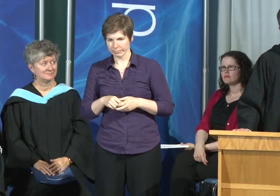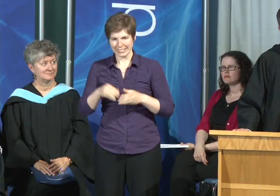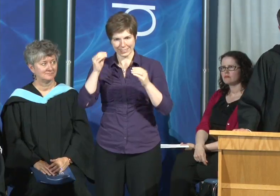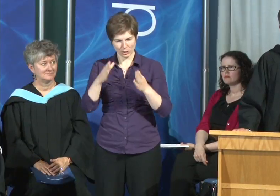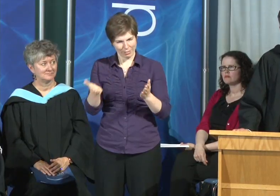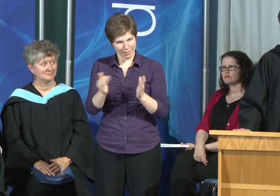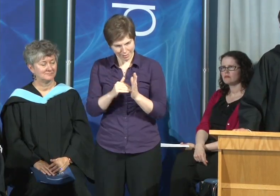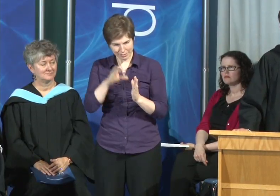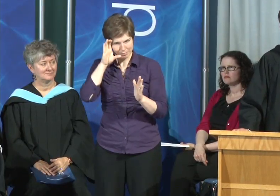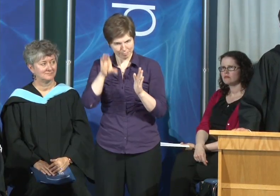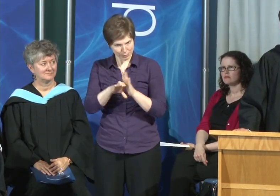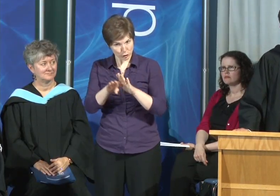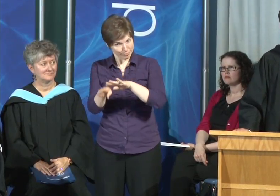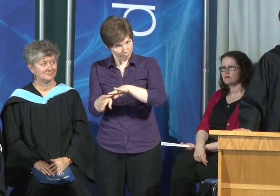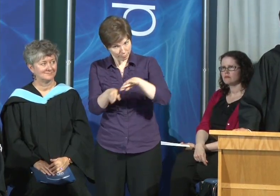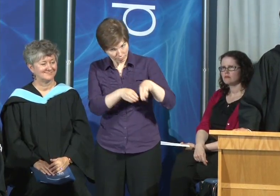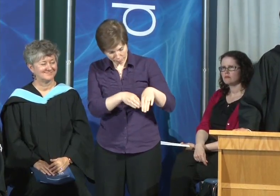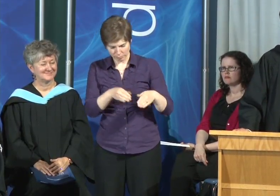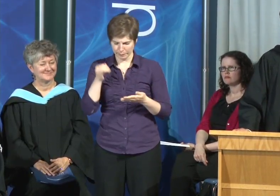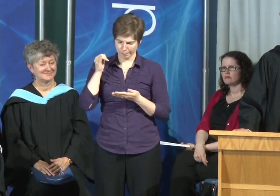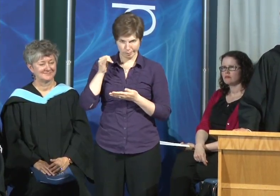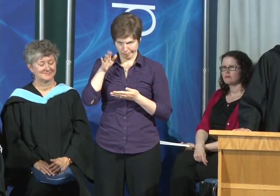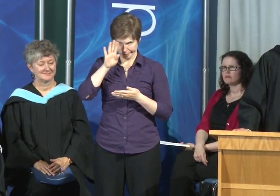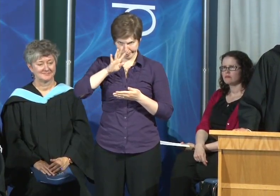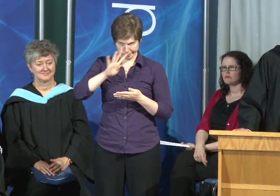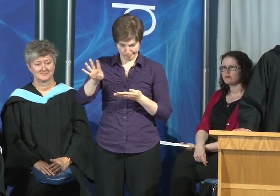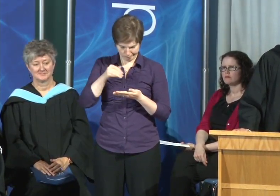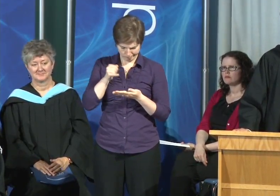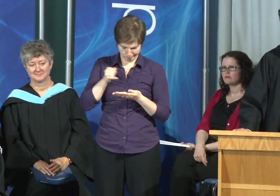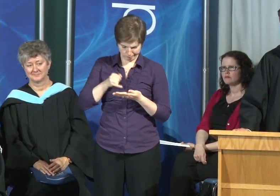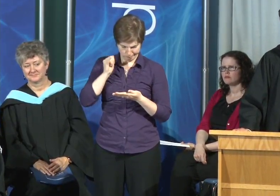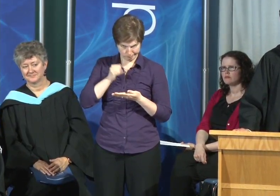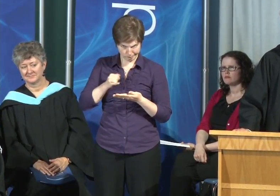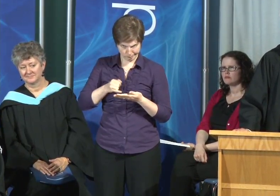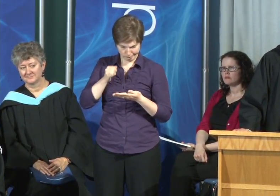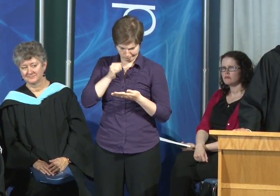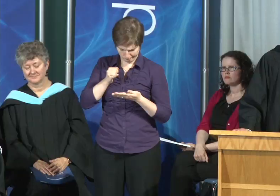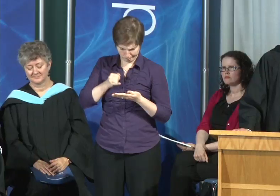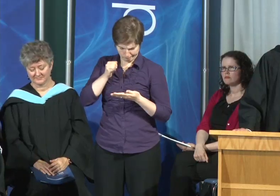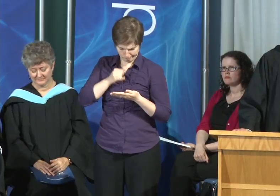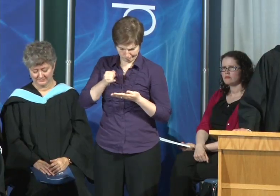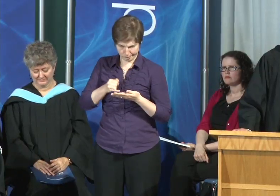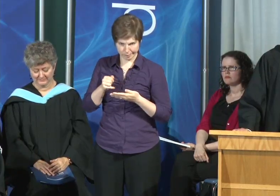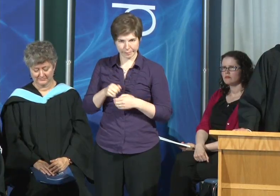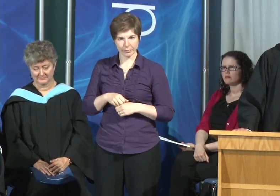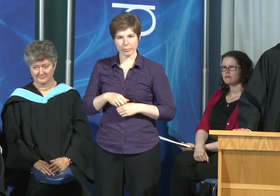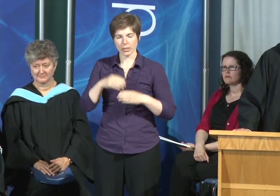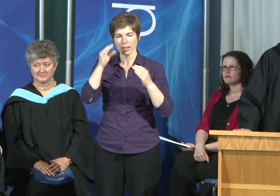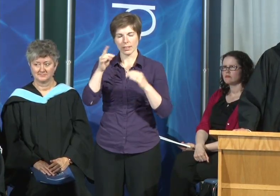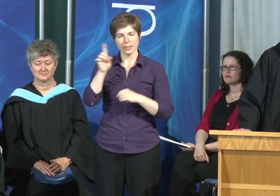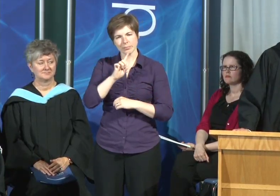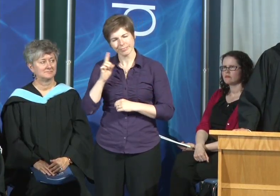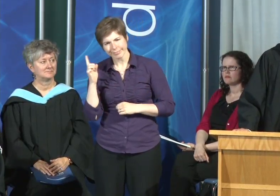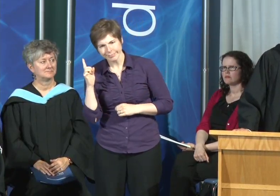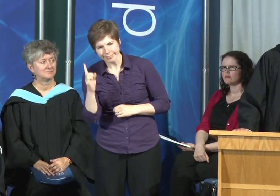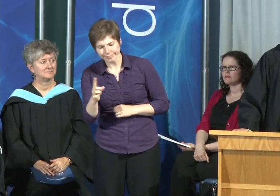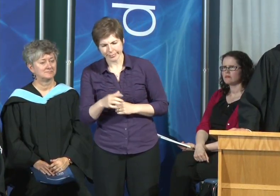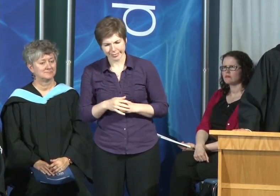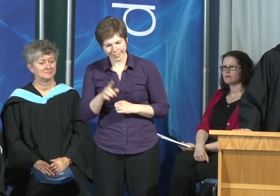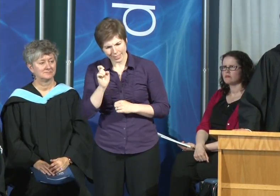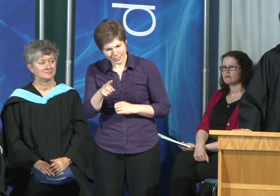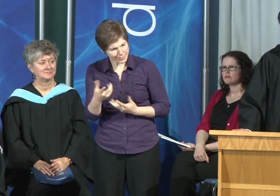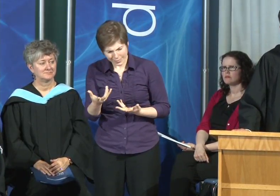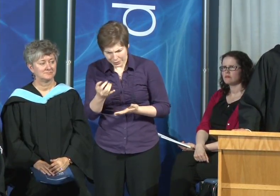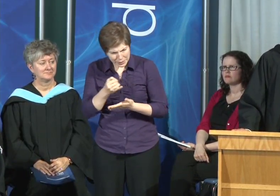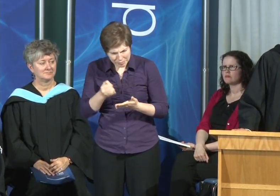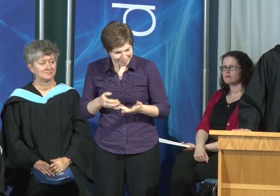pitcher, and the little girl ignored the teacher's request. So the teacher went to the back of the classroom, asked the little girl exactly, "What